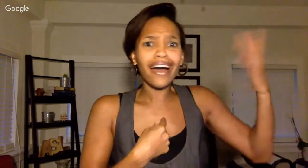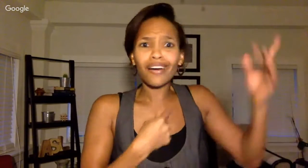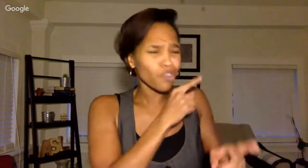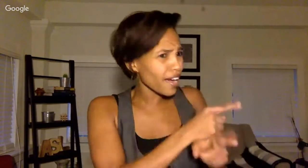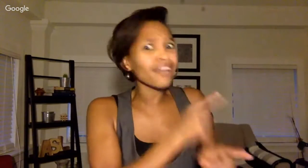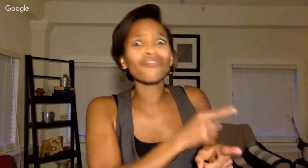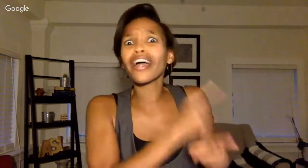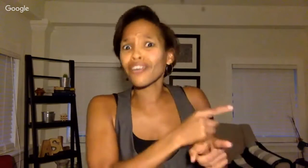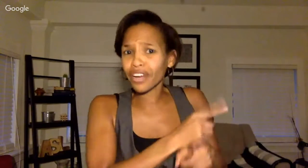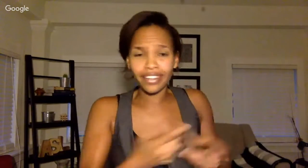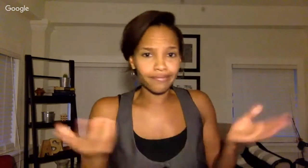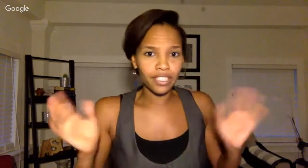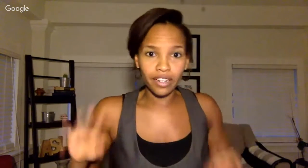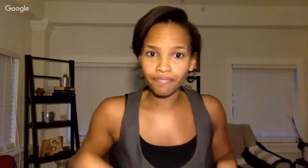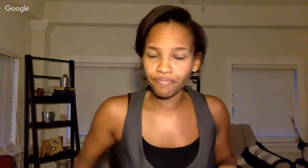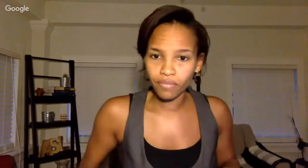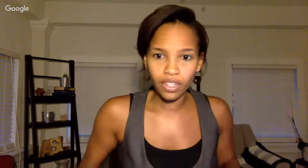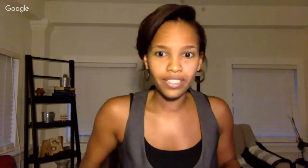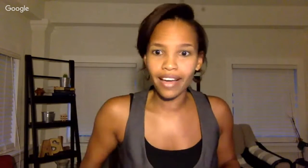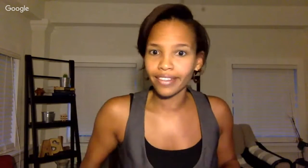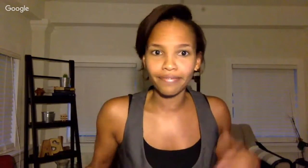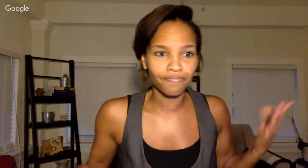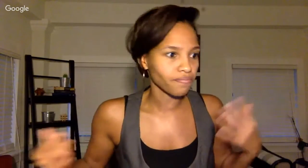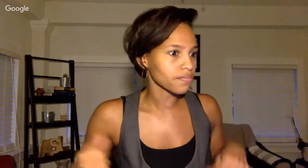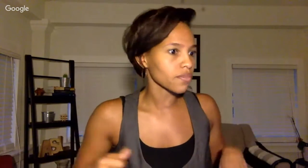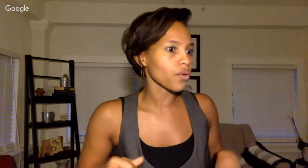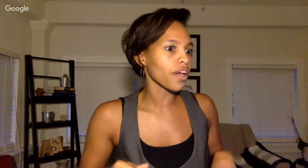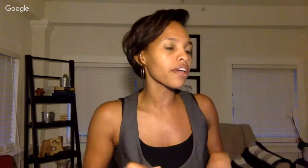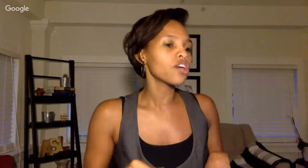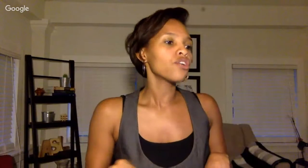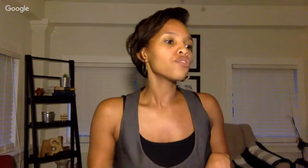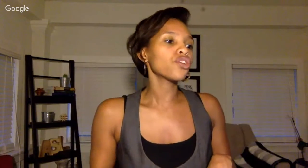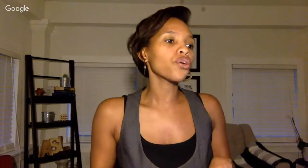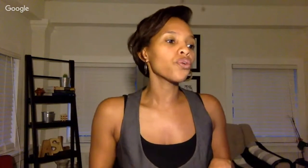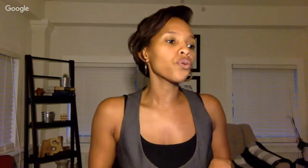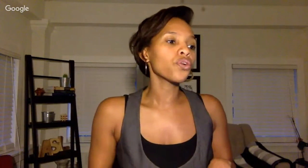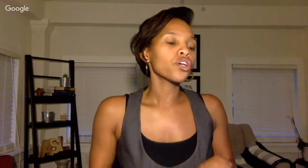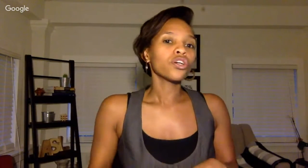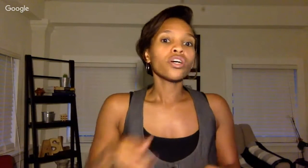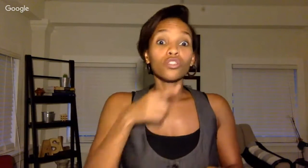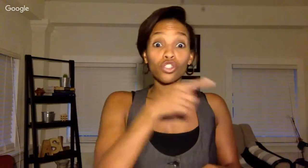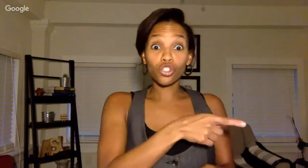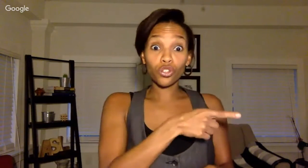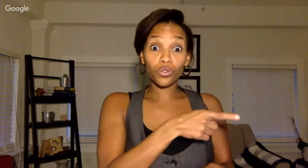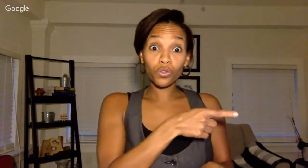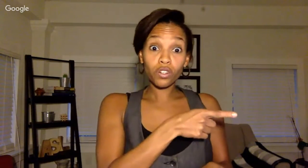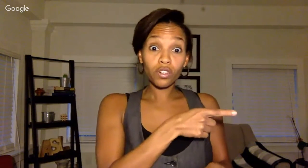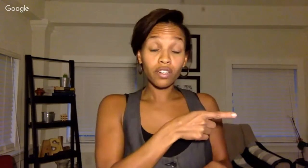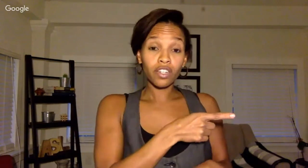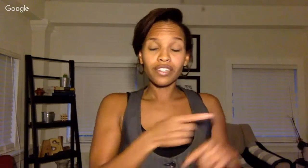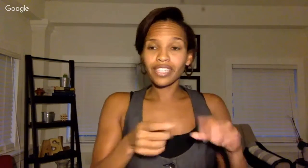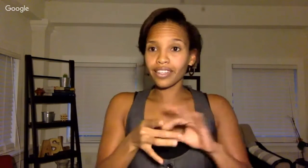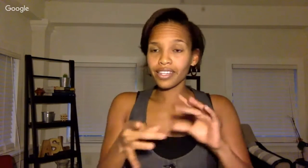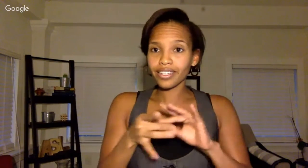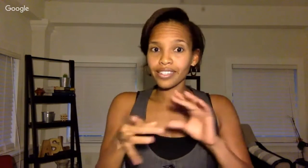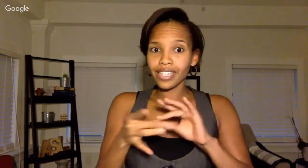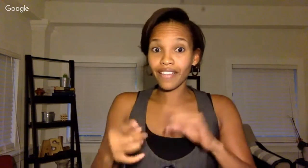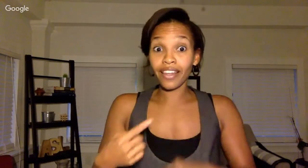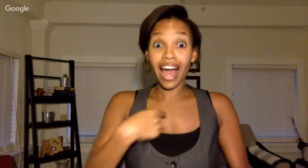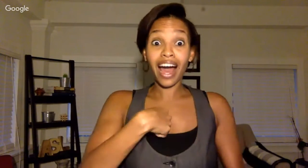yeah, right, done, exactly, okay? So Sue said this, and then